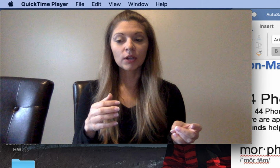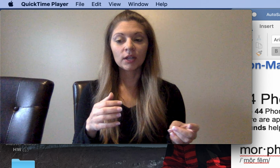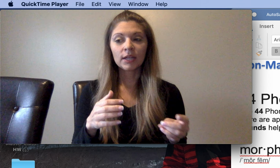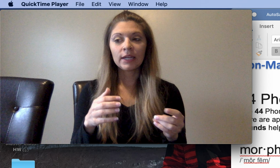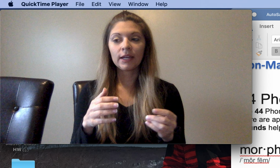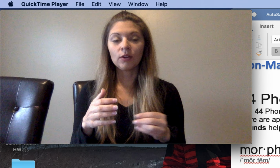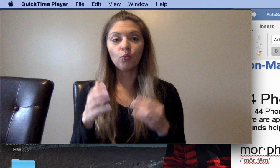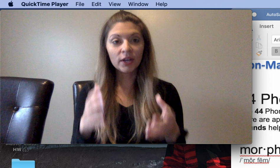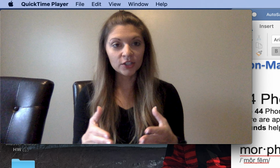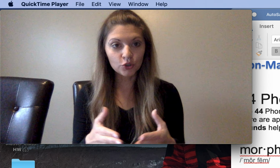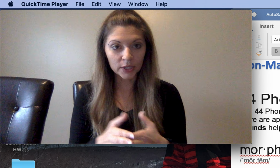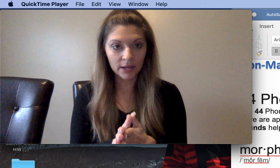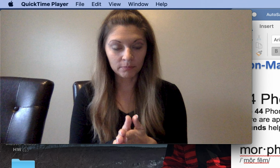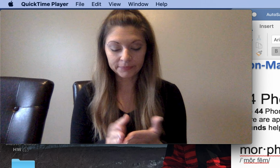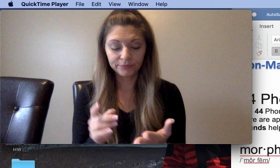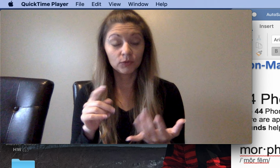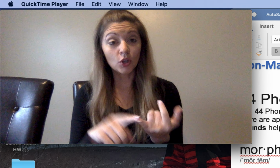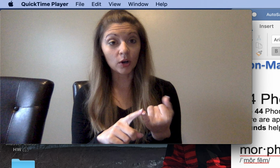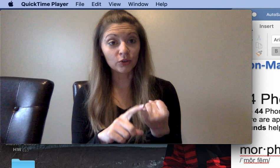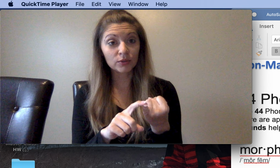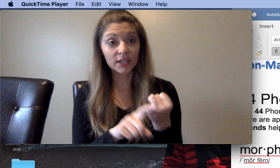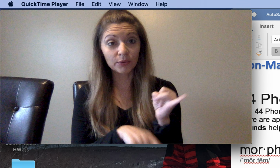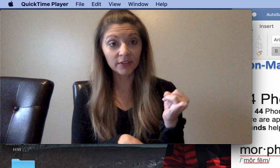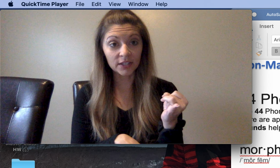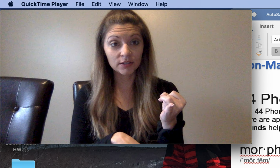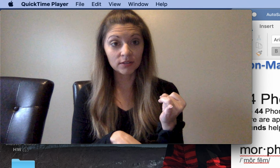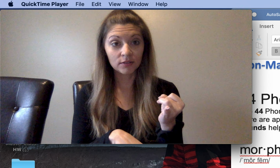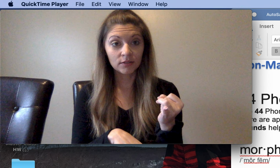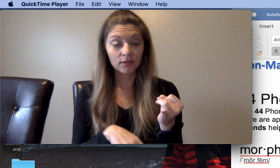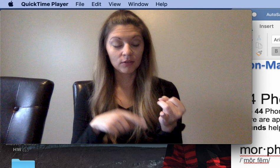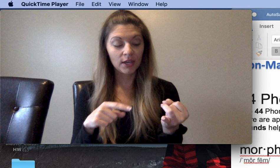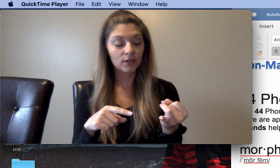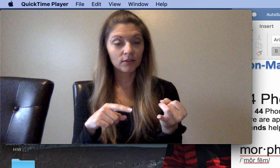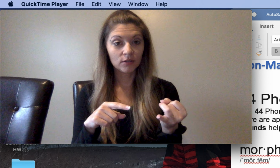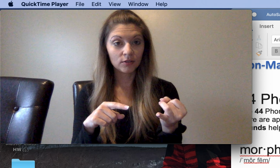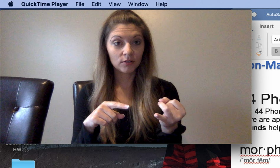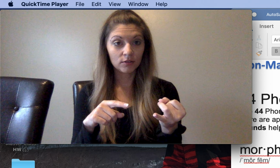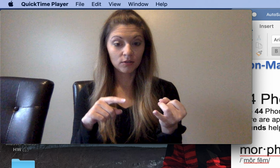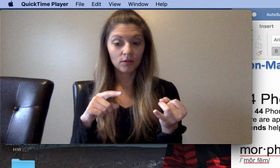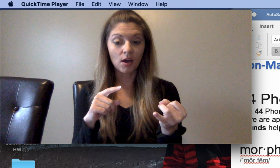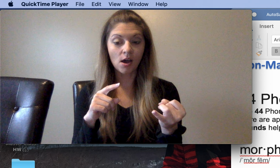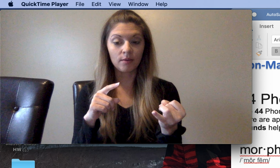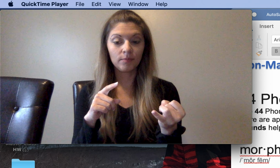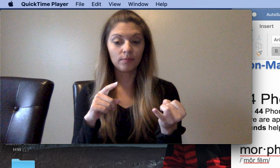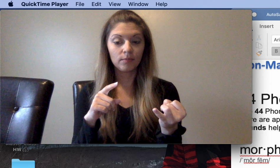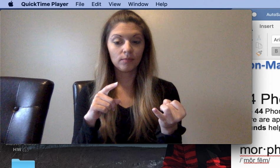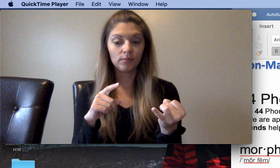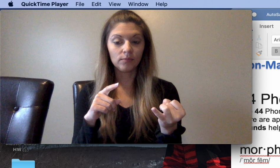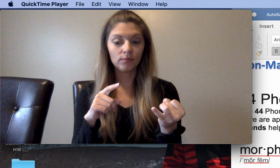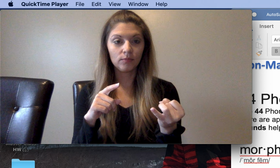So, what is your name? No articles. Get rid of is. Okay?